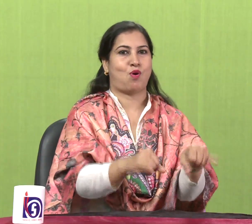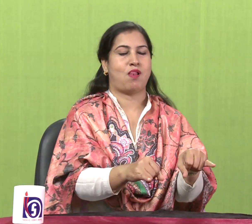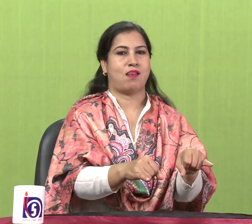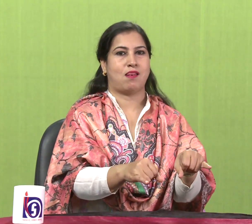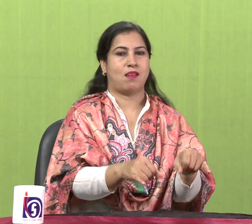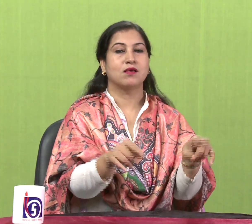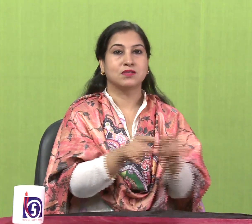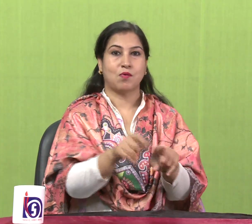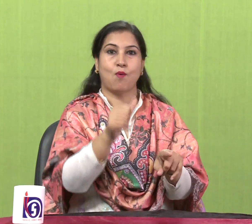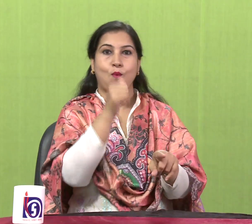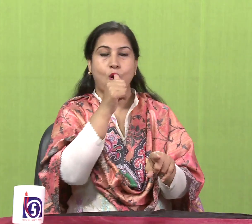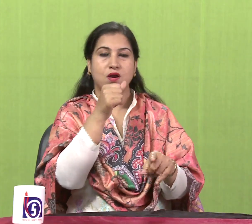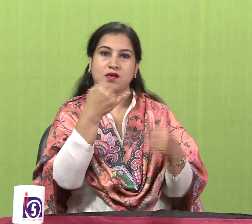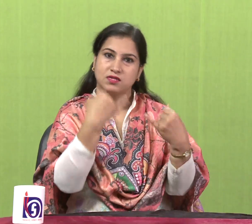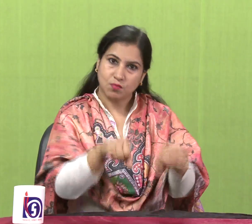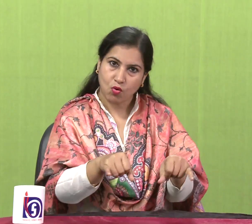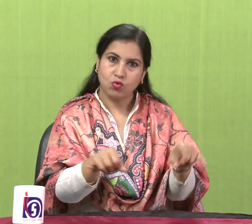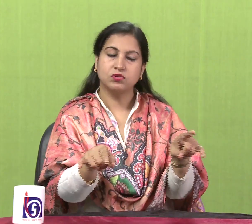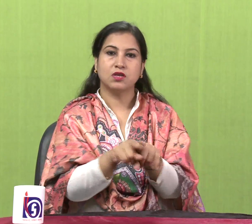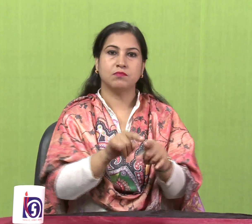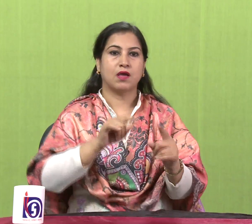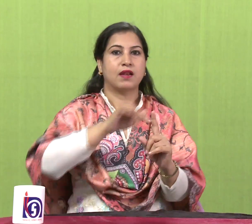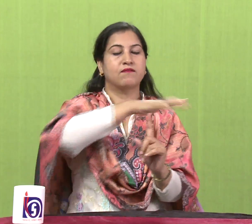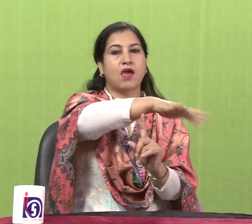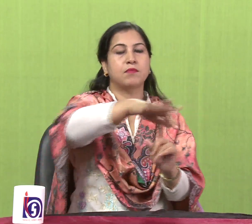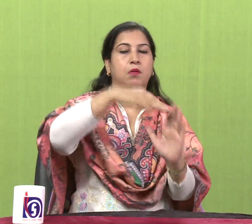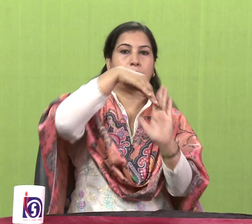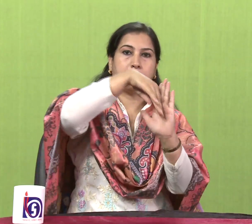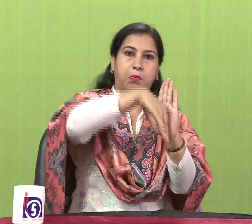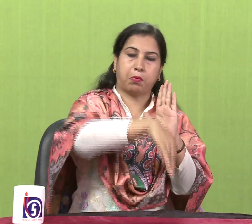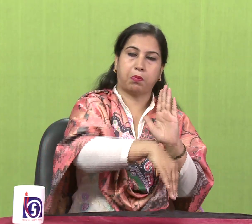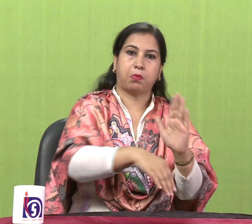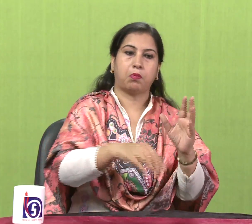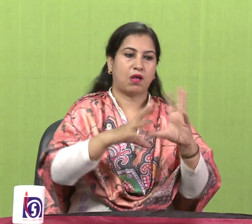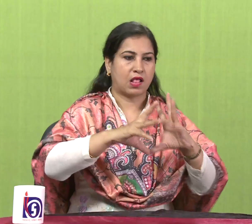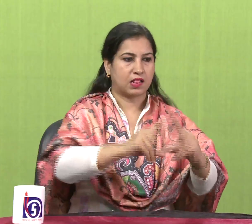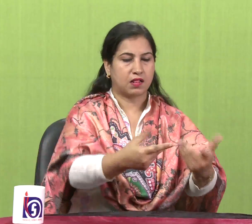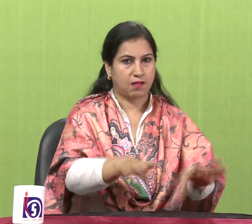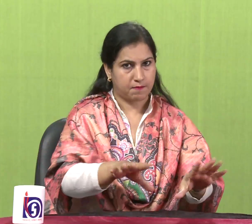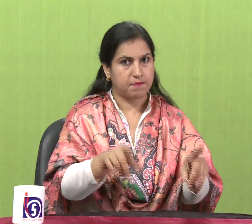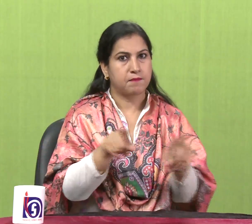and water and leads to environment and land degradation.